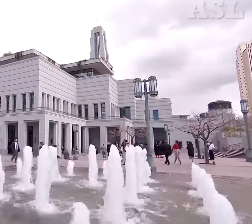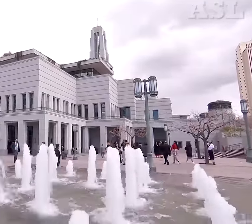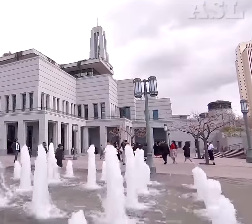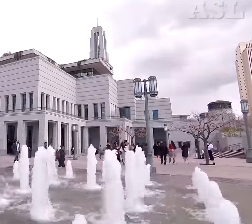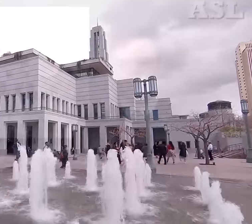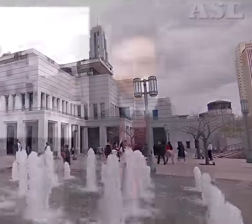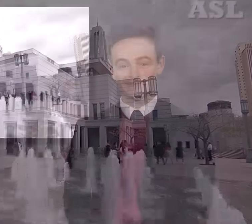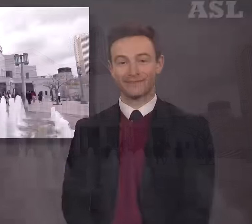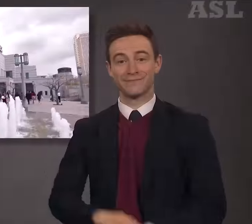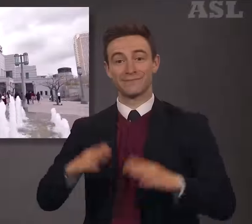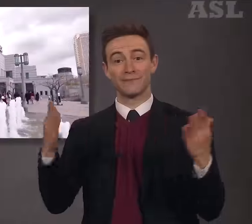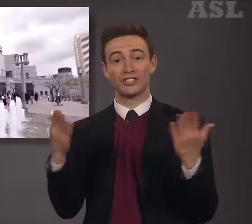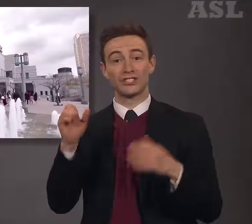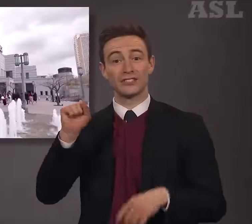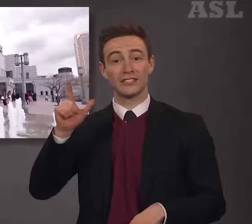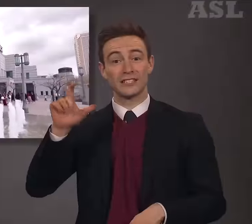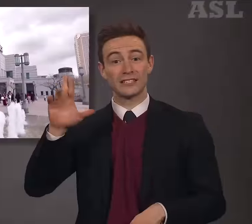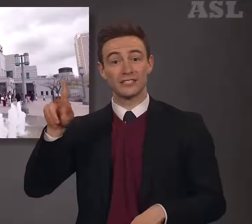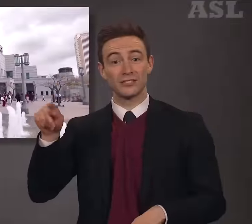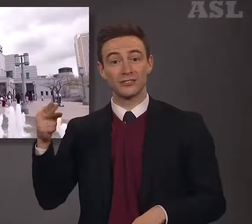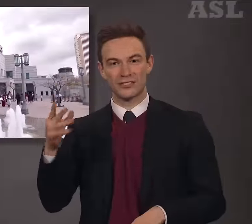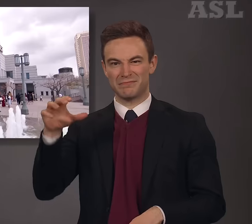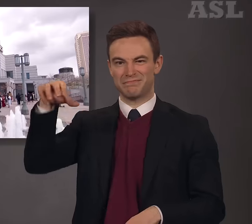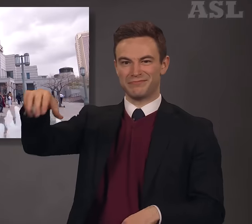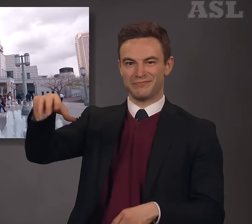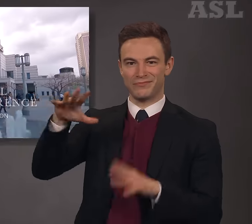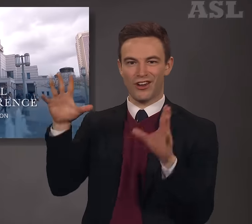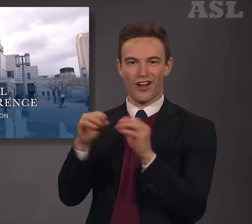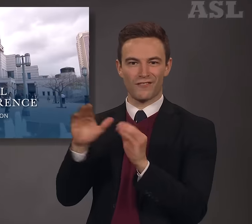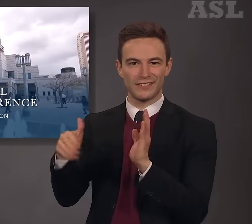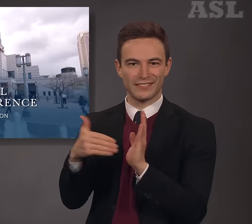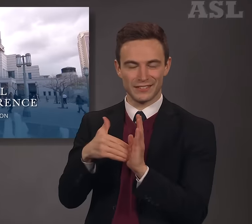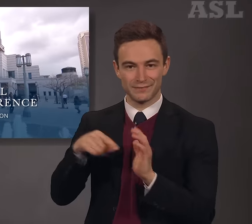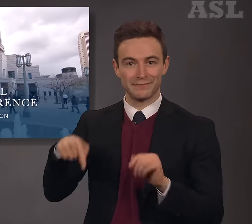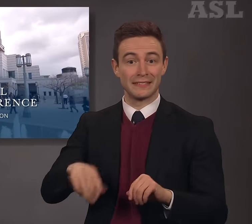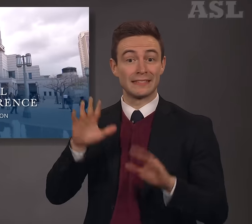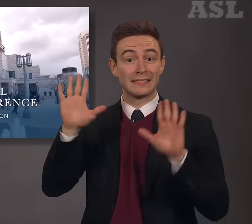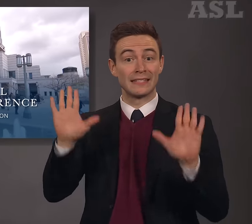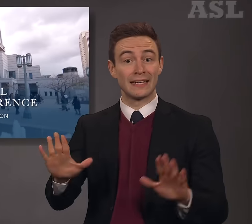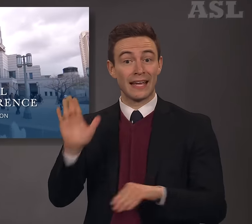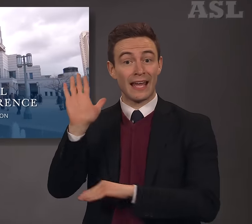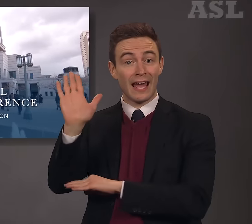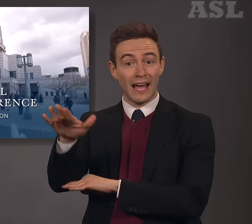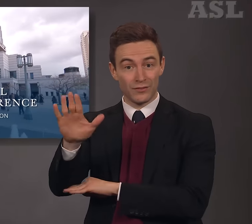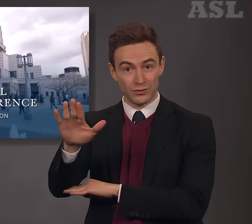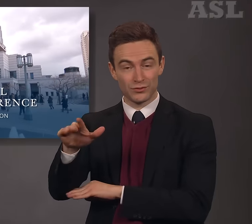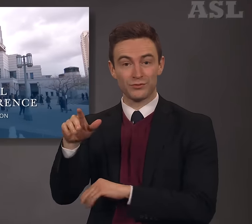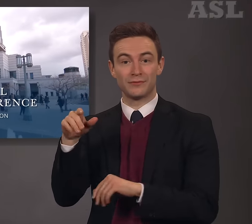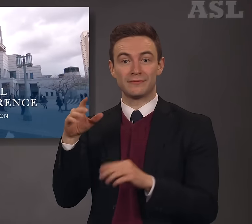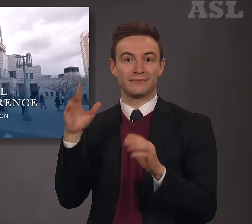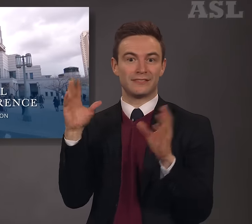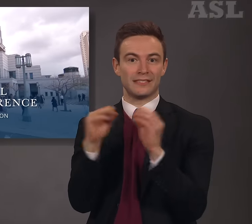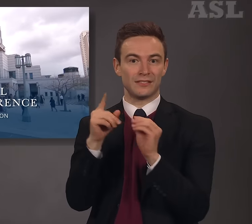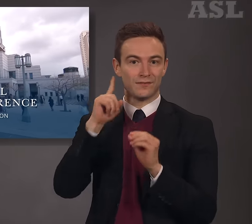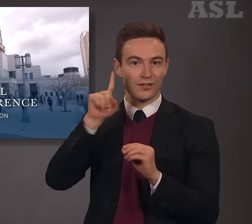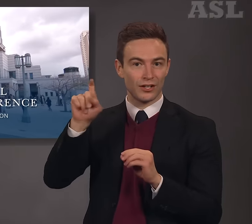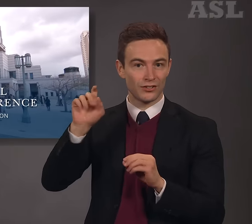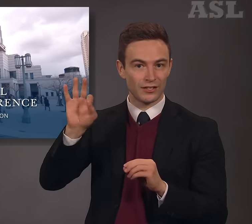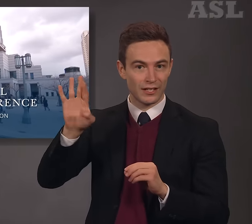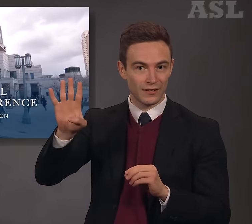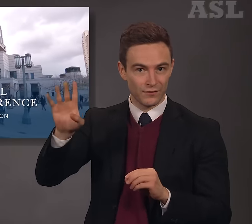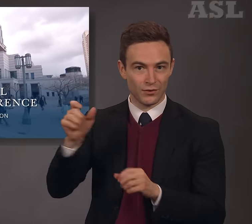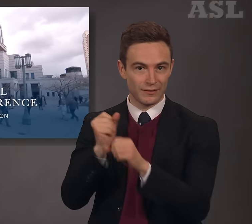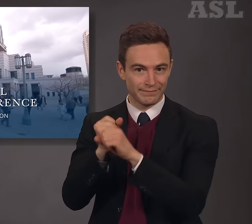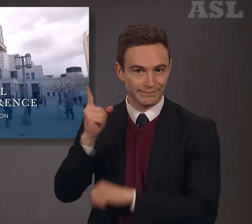From the Conference Center in Salt Lake City, Utah, this is the Sunday afternoon session of the